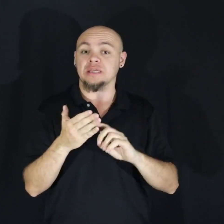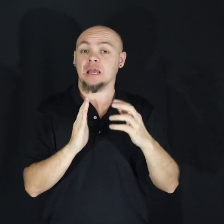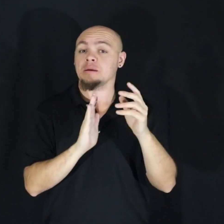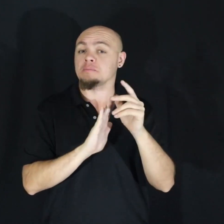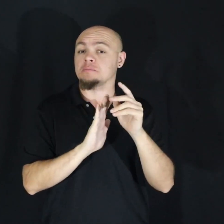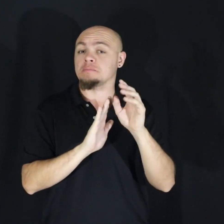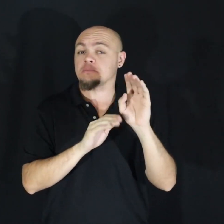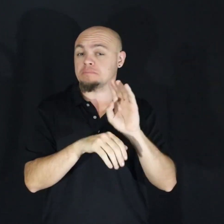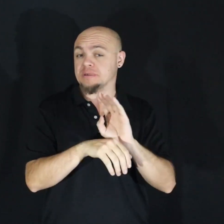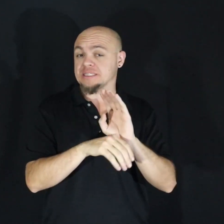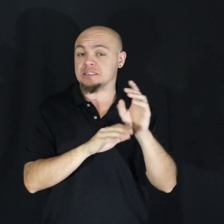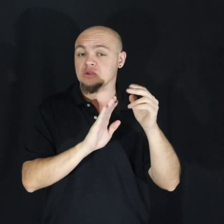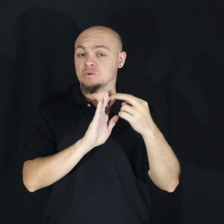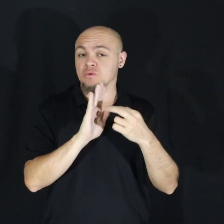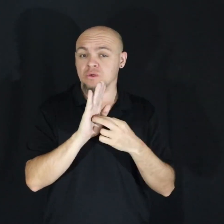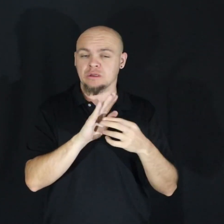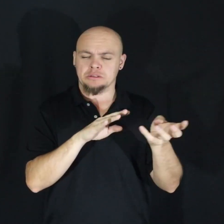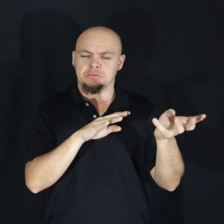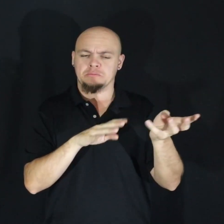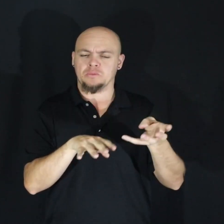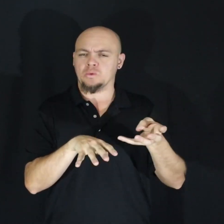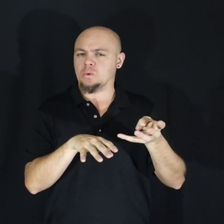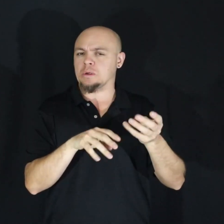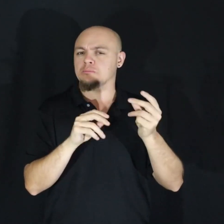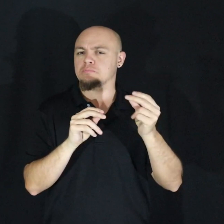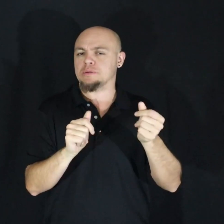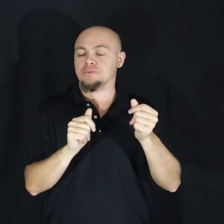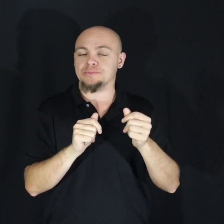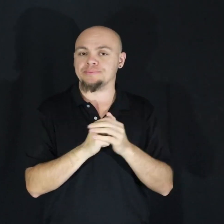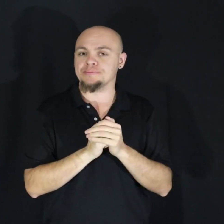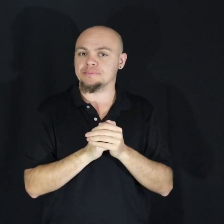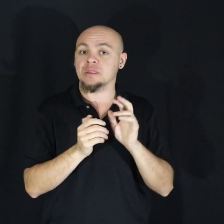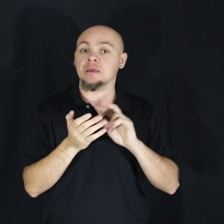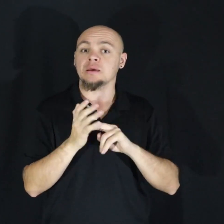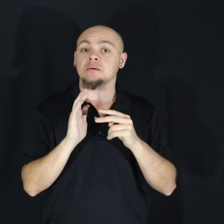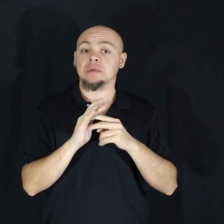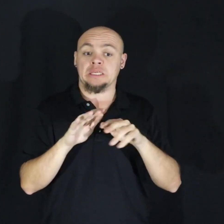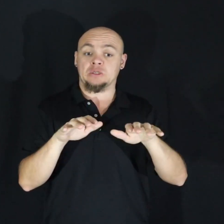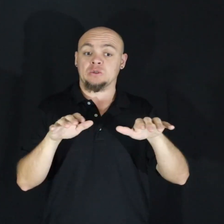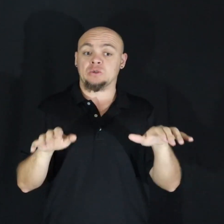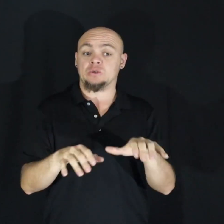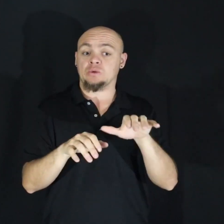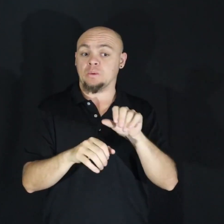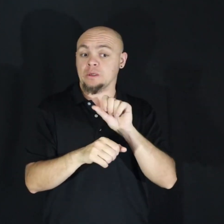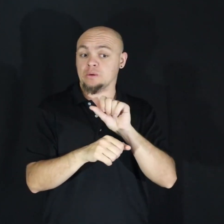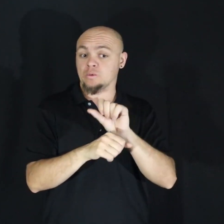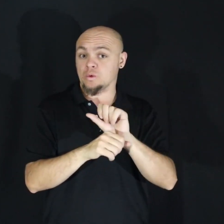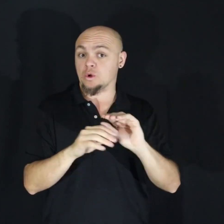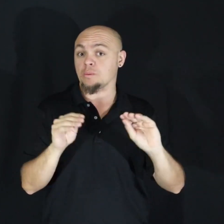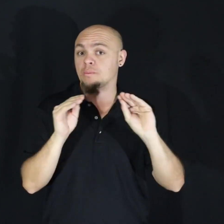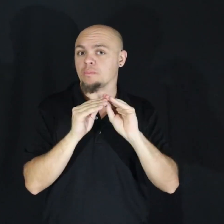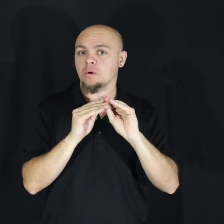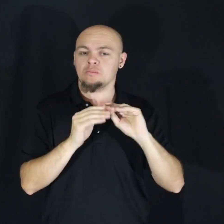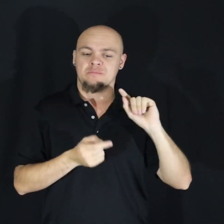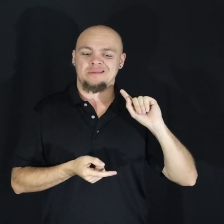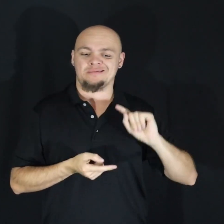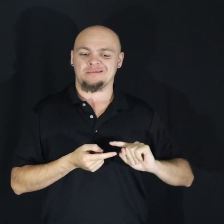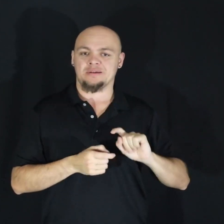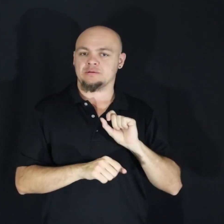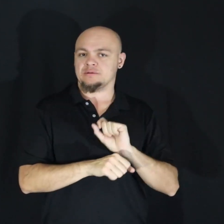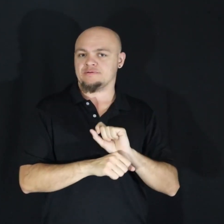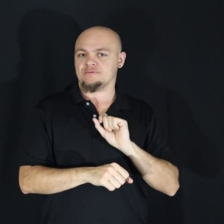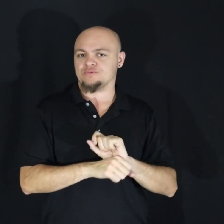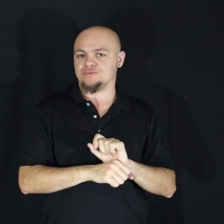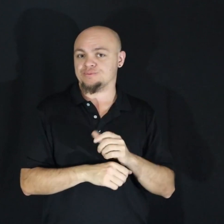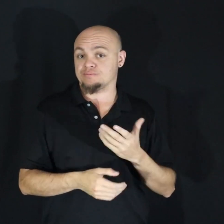rules, streamlining that process. In essence, it means doing more with less. And when you think about an area